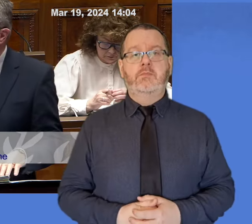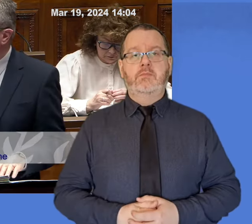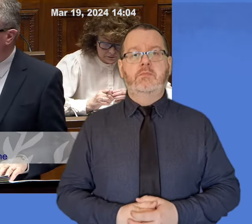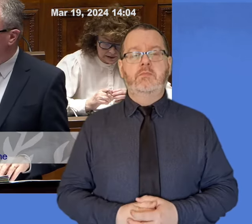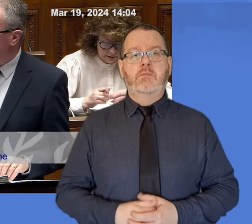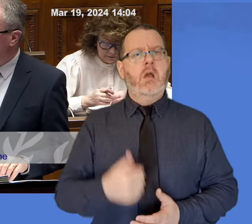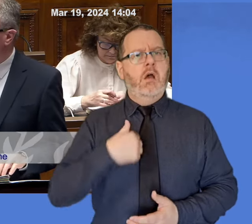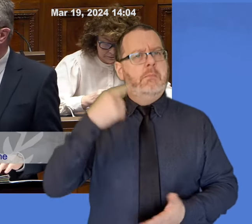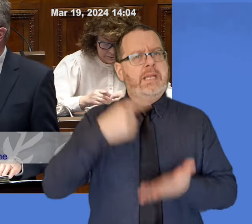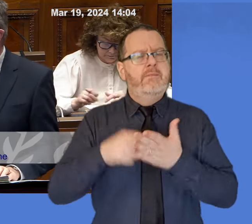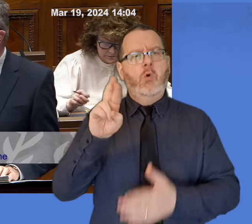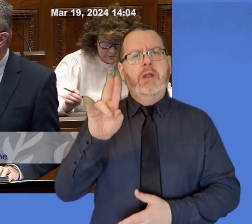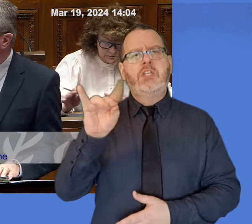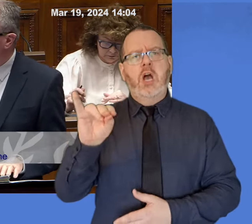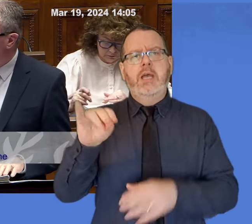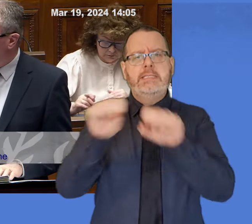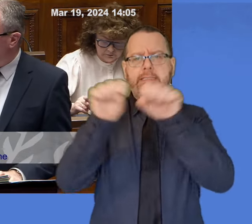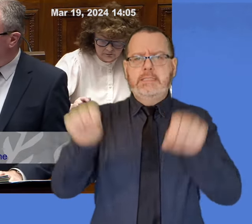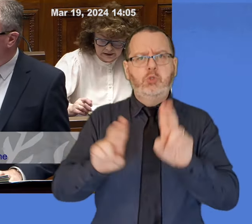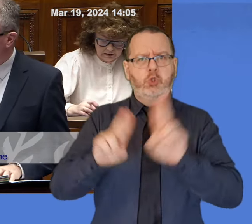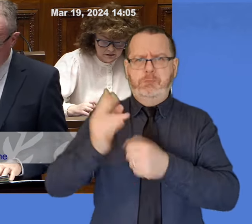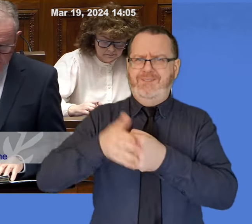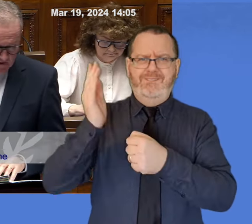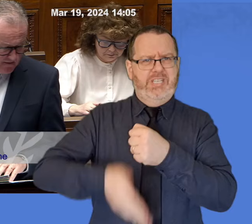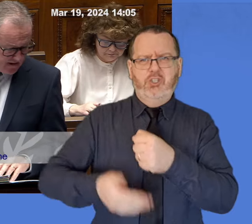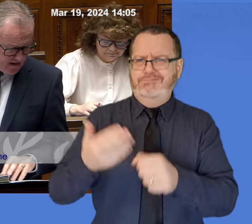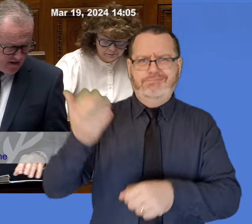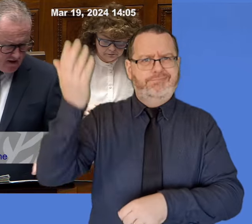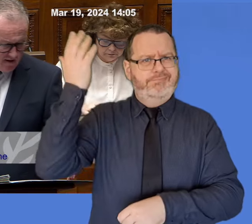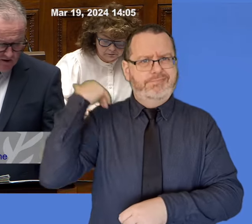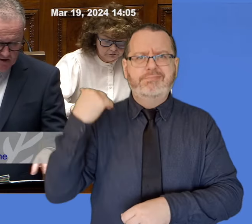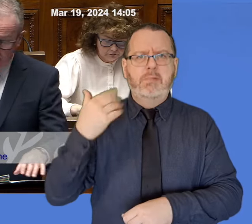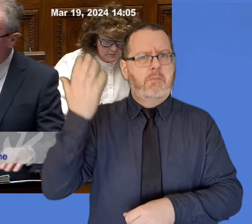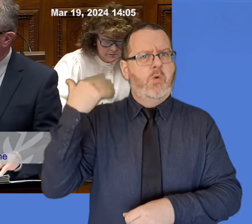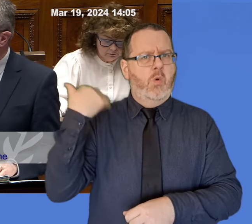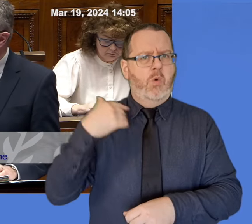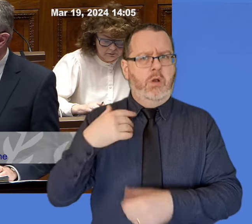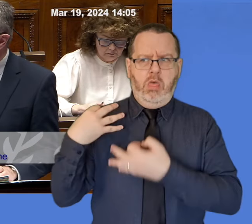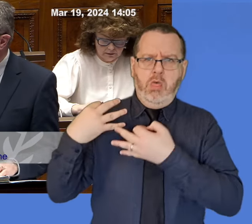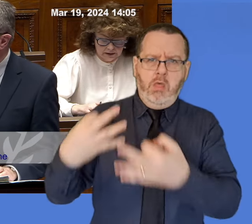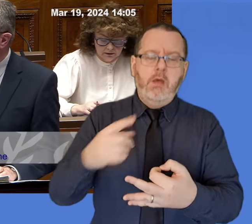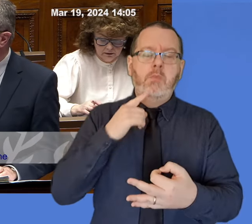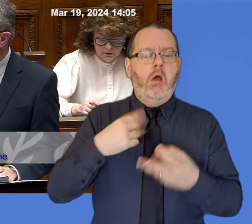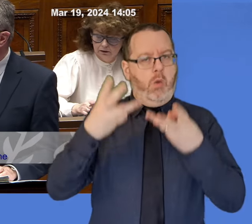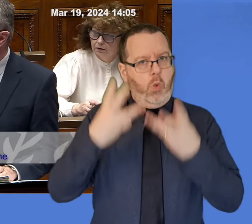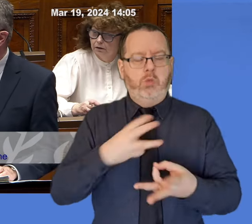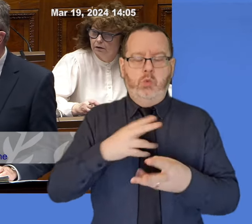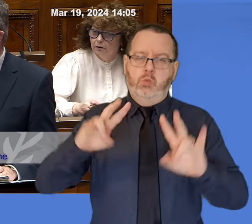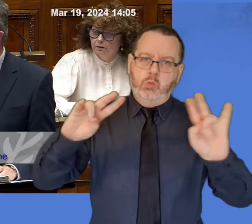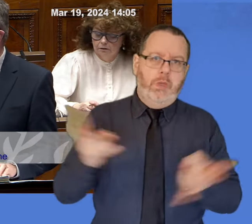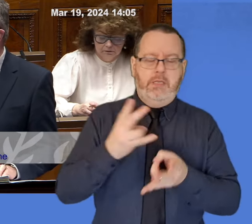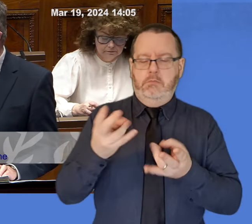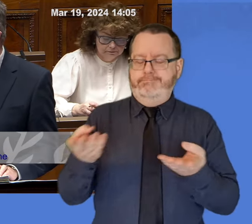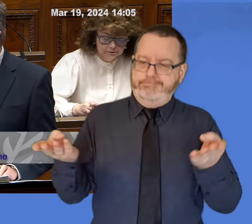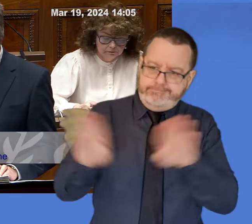believe the RHI scheme should have been concluded some time back in the previous mandate, but it is my intention to bring that matter to a speedy conclusion as I can